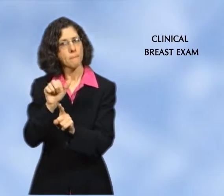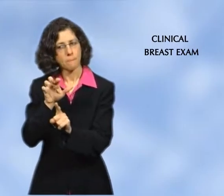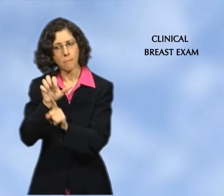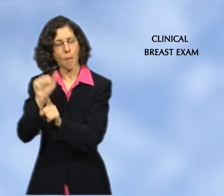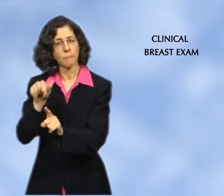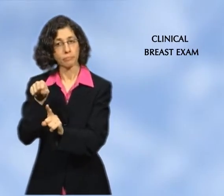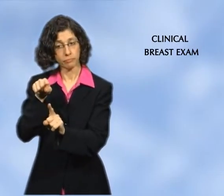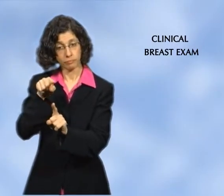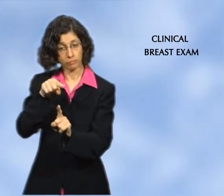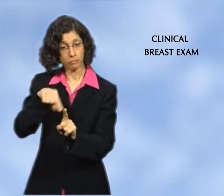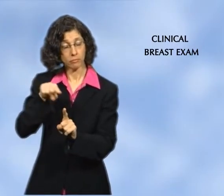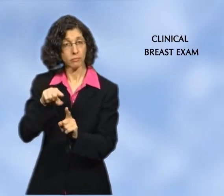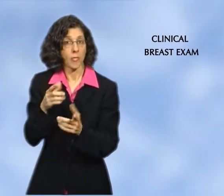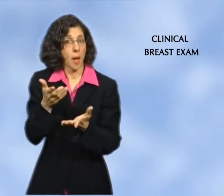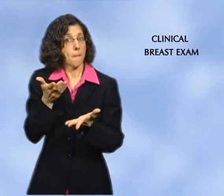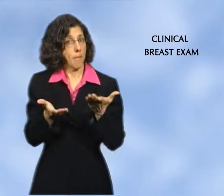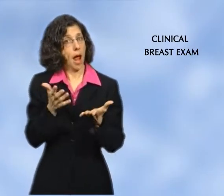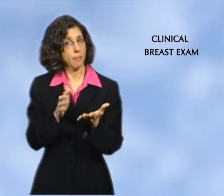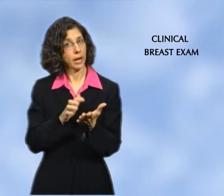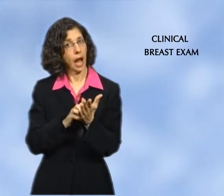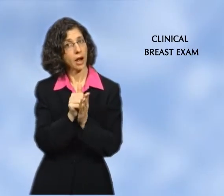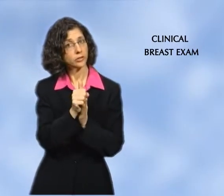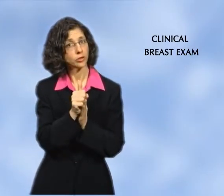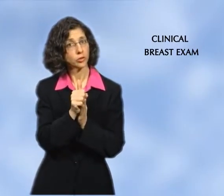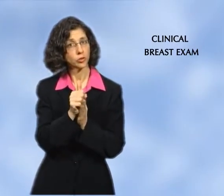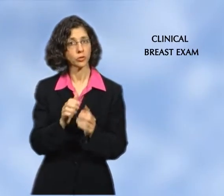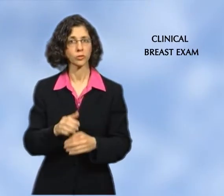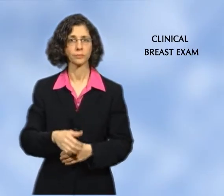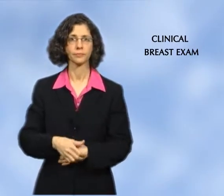find lumps that might be cancer.